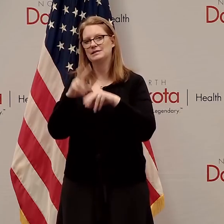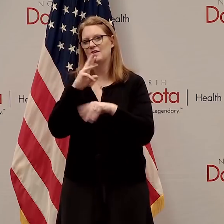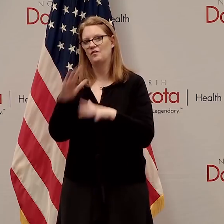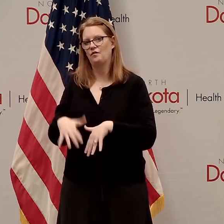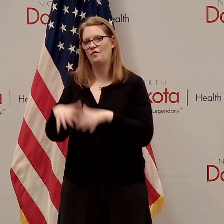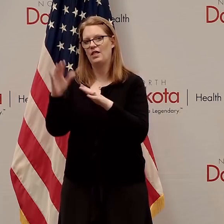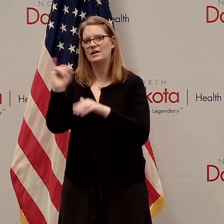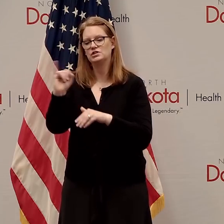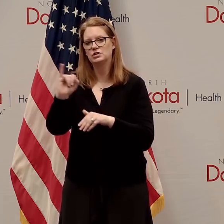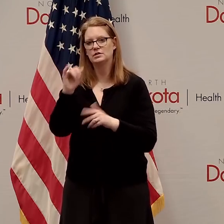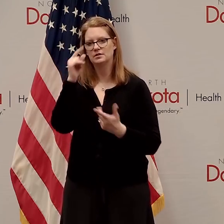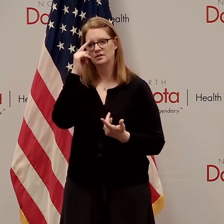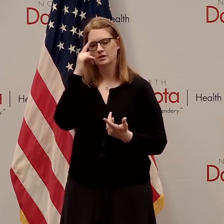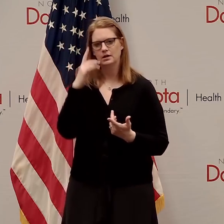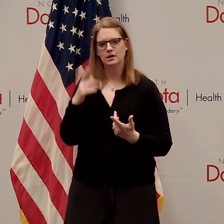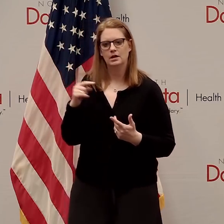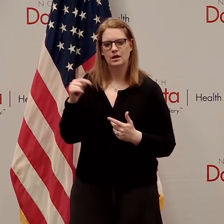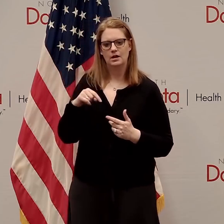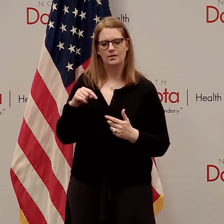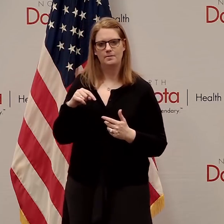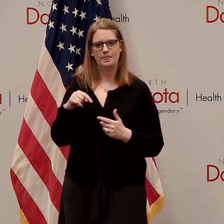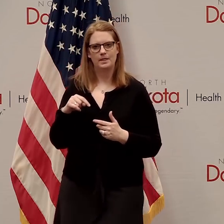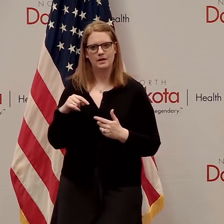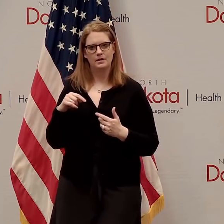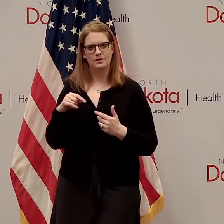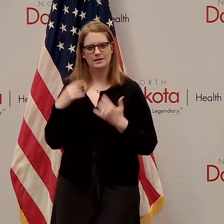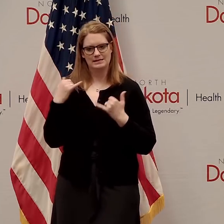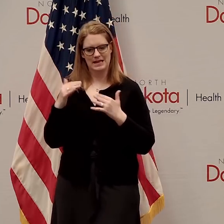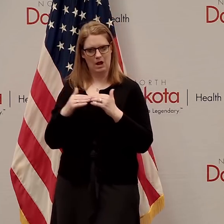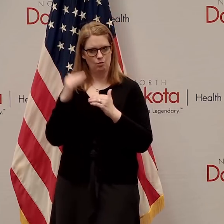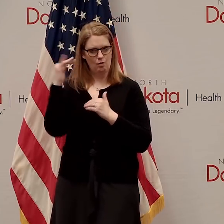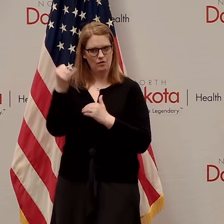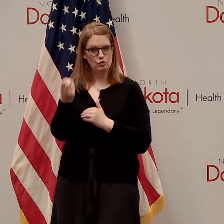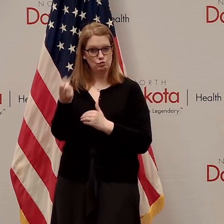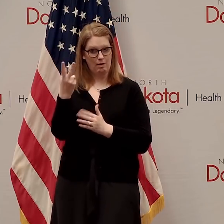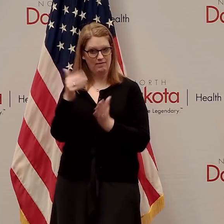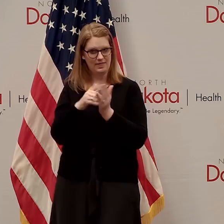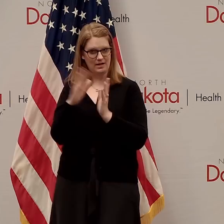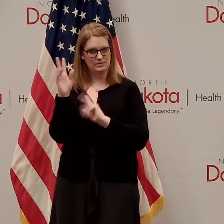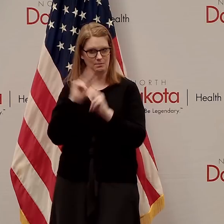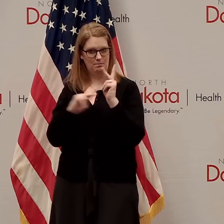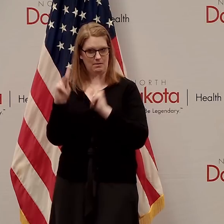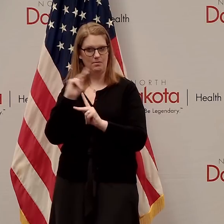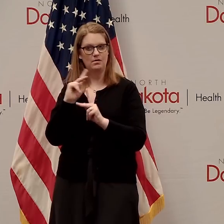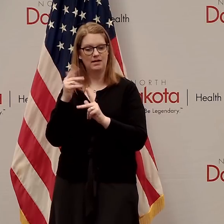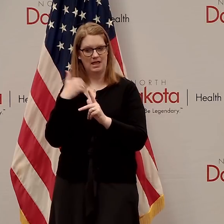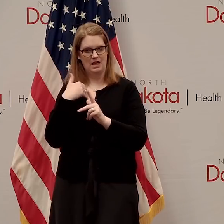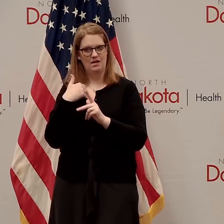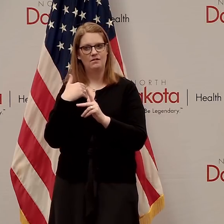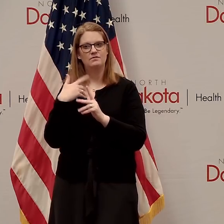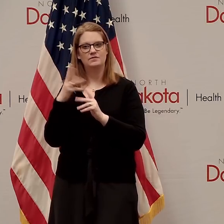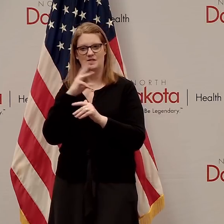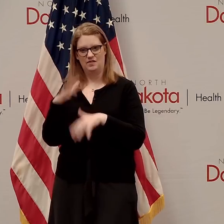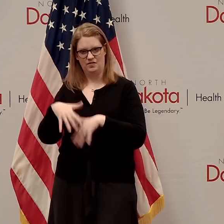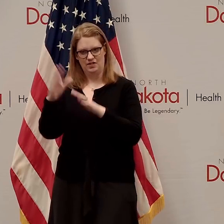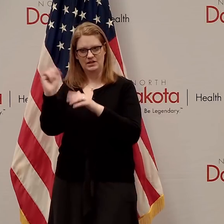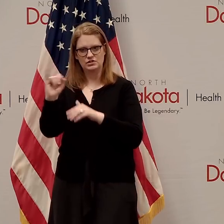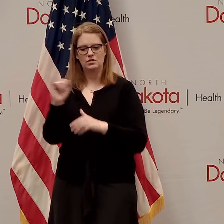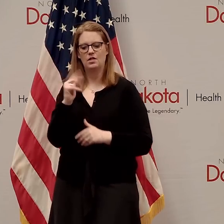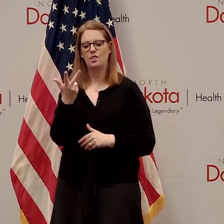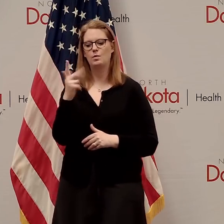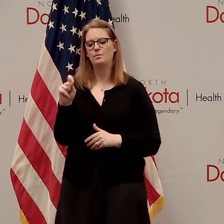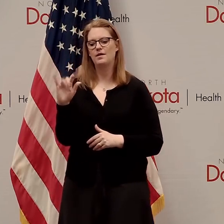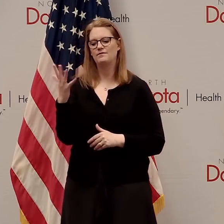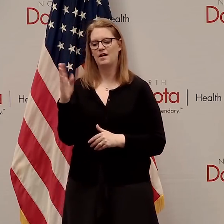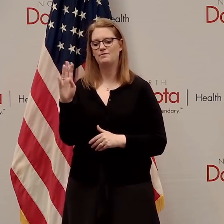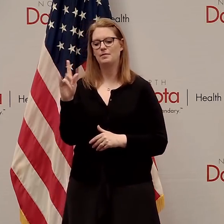of NFIP policies in our state is now over 12,000, representing over $3.5